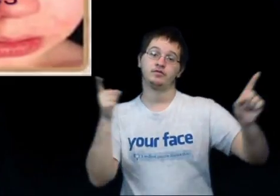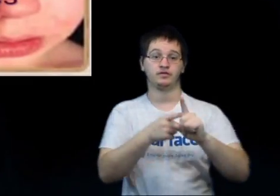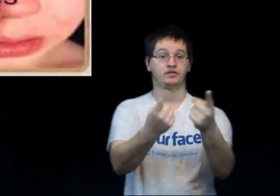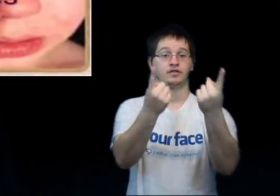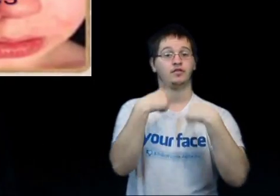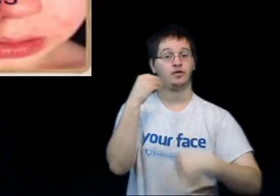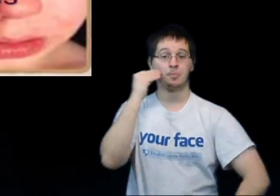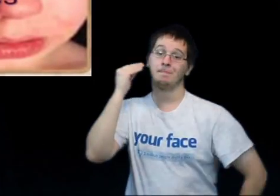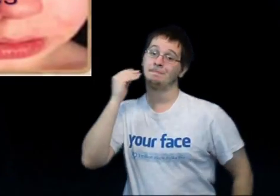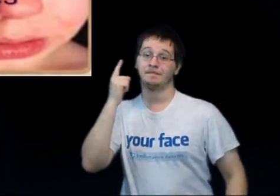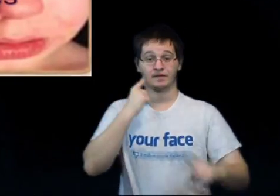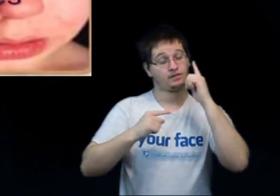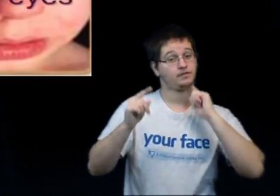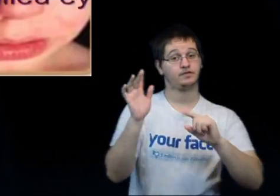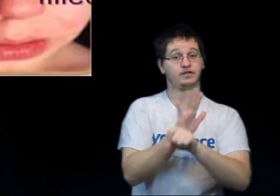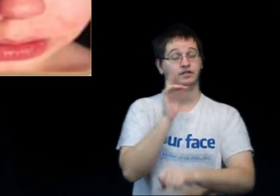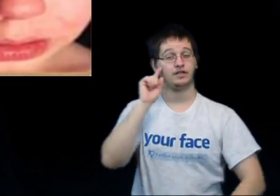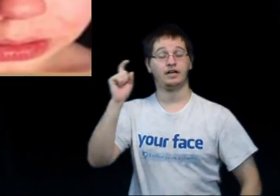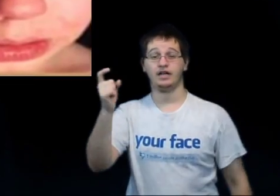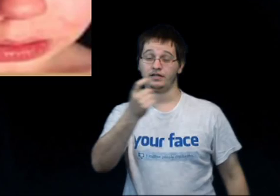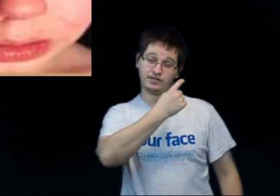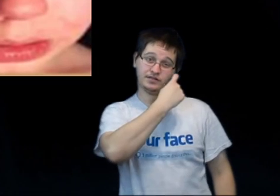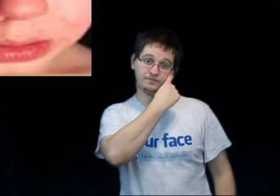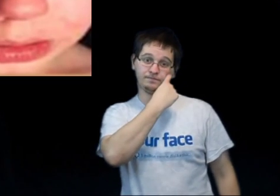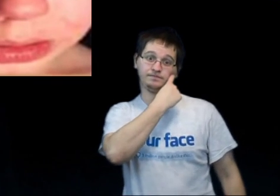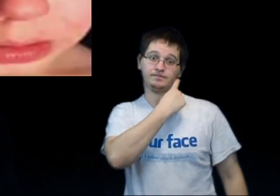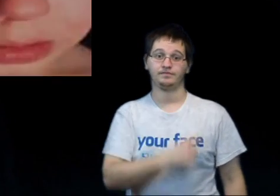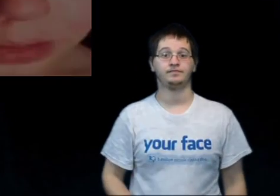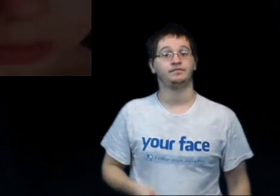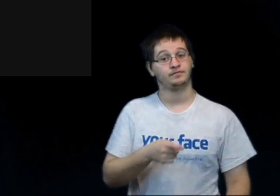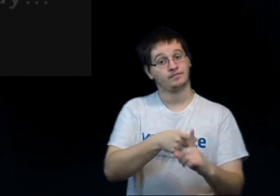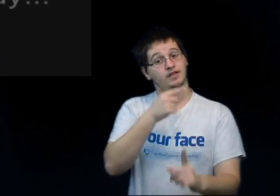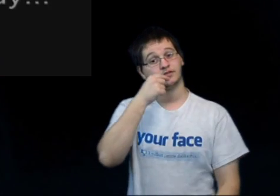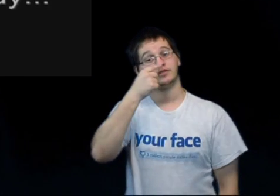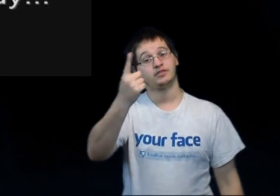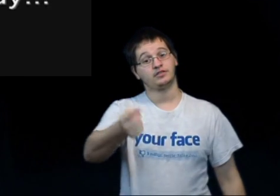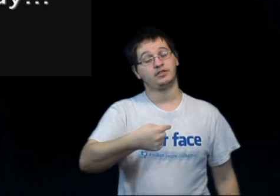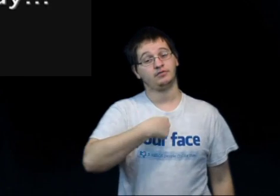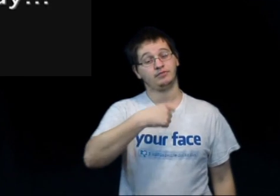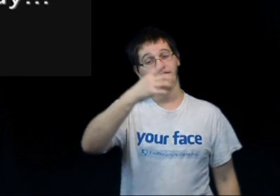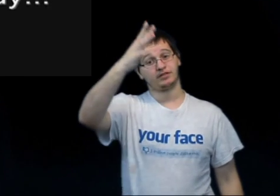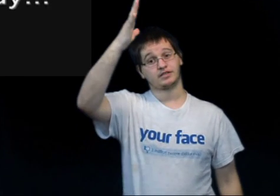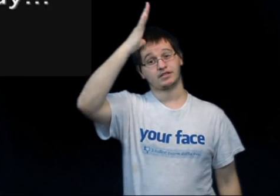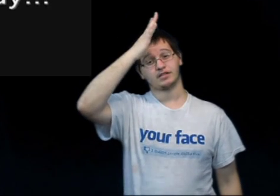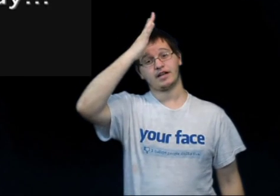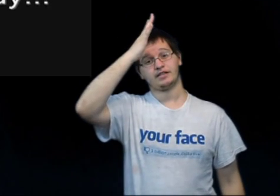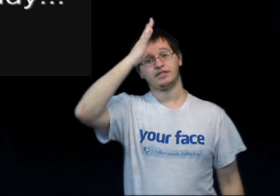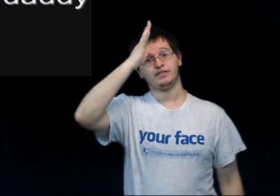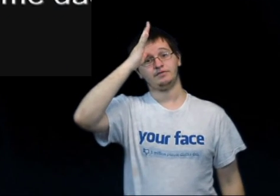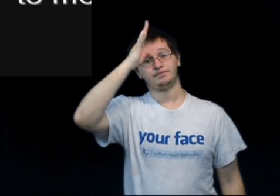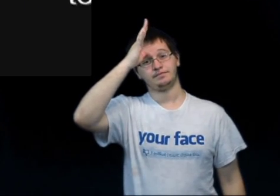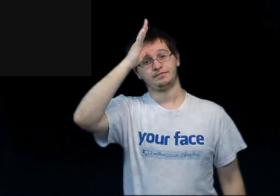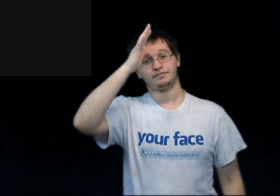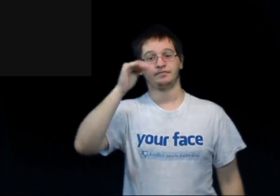But she came home with tear-filled eyes And she said to